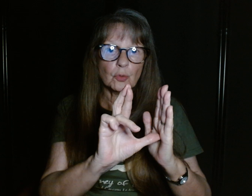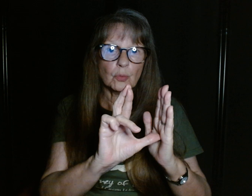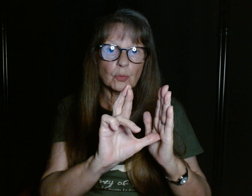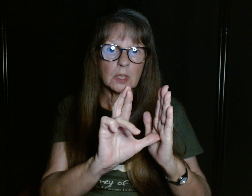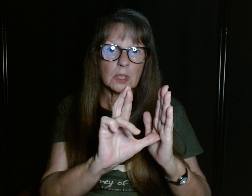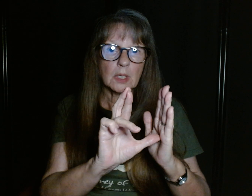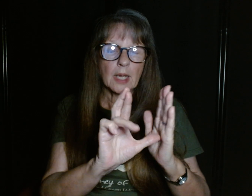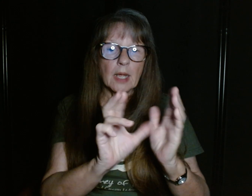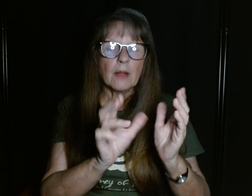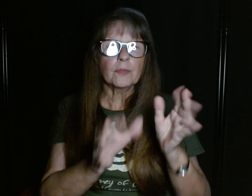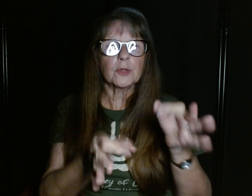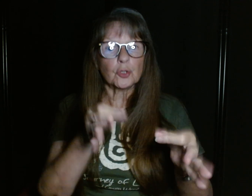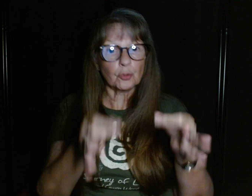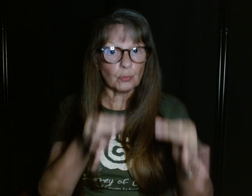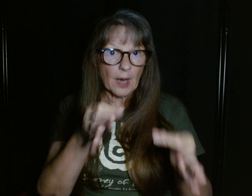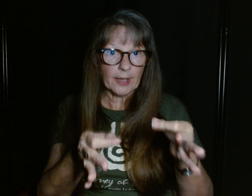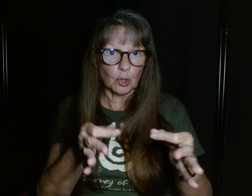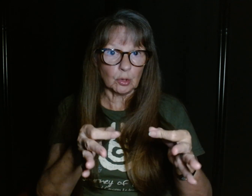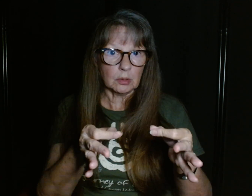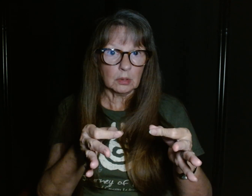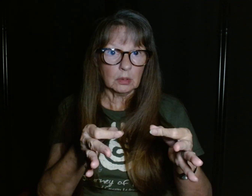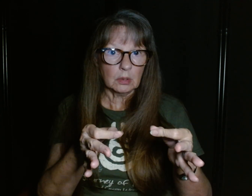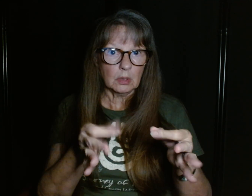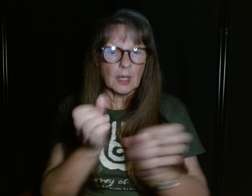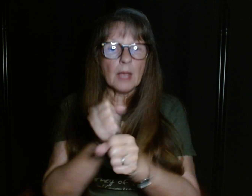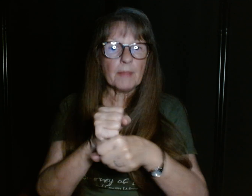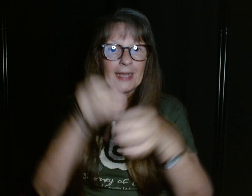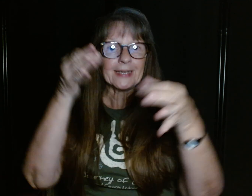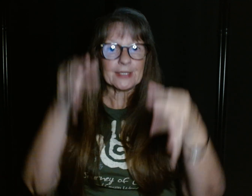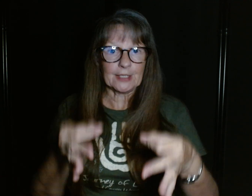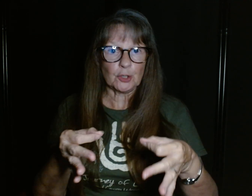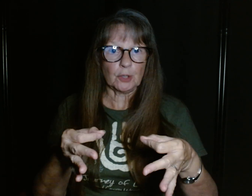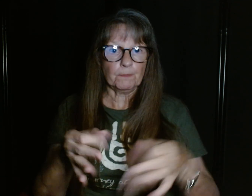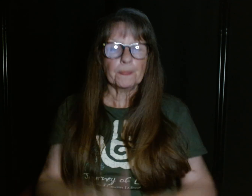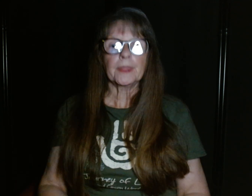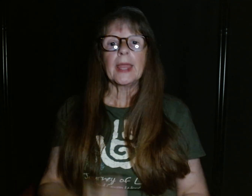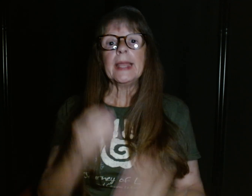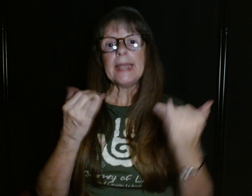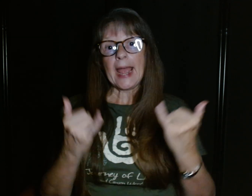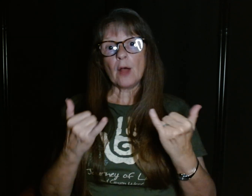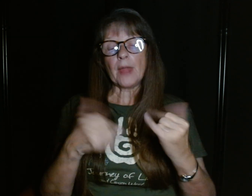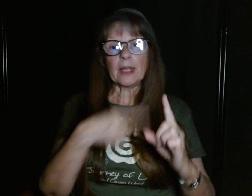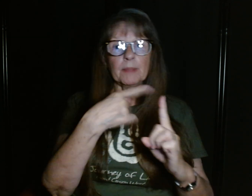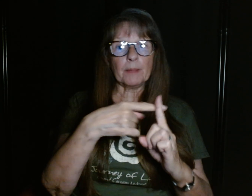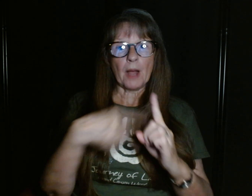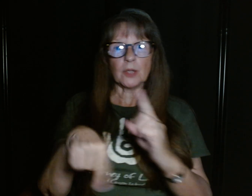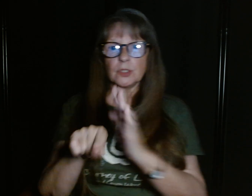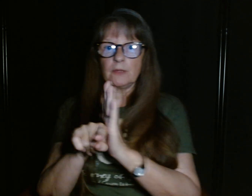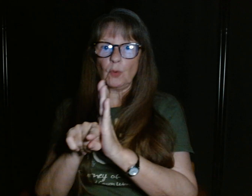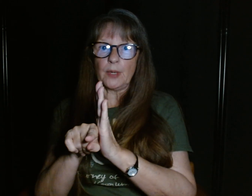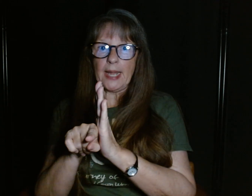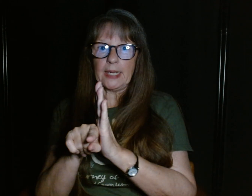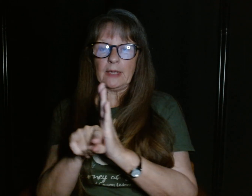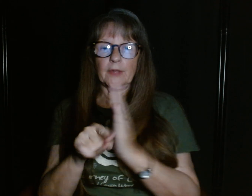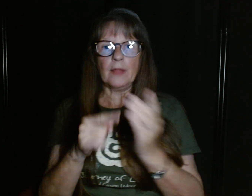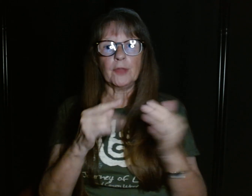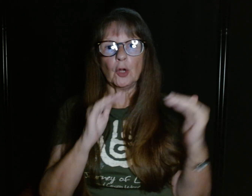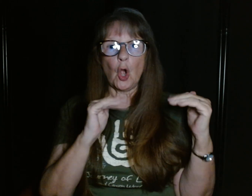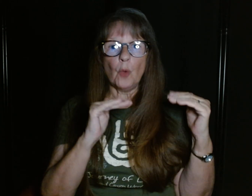review the trial and make a decision. Now, that can be a positive or a negative, and they're hoping